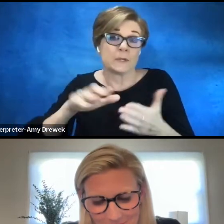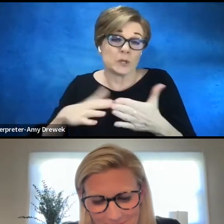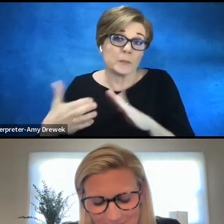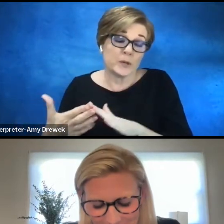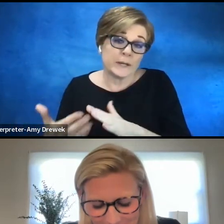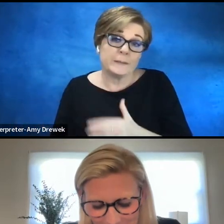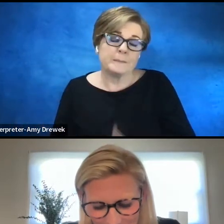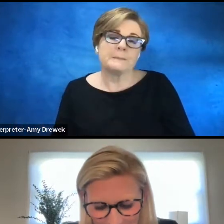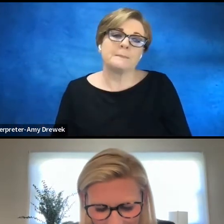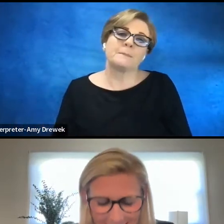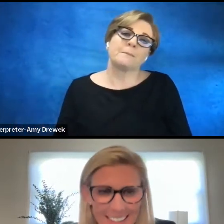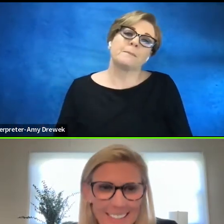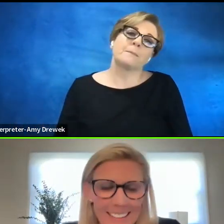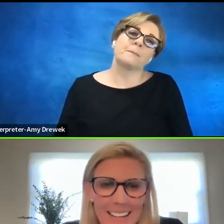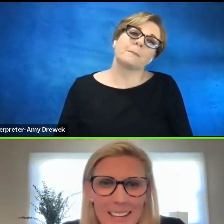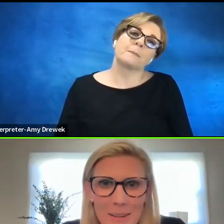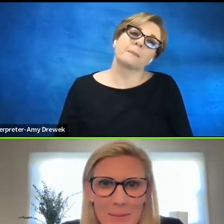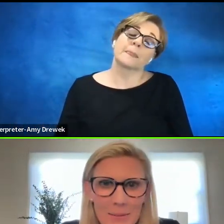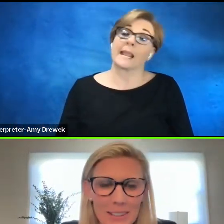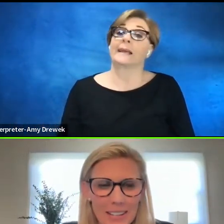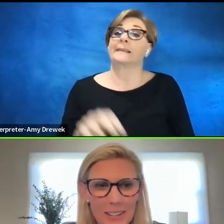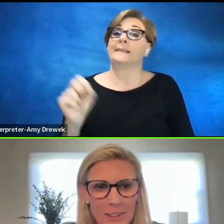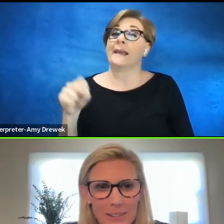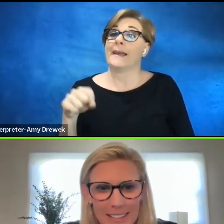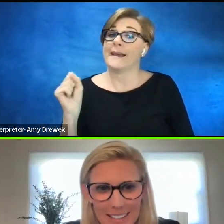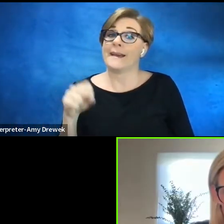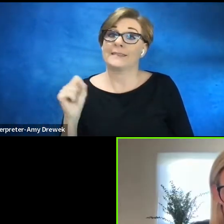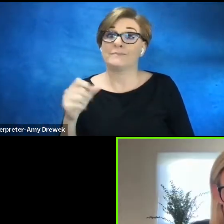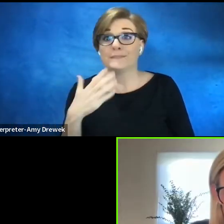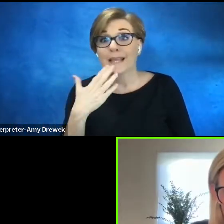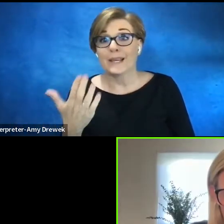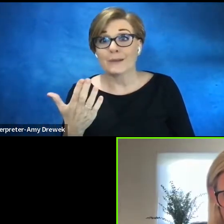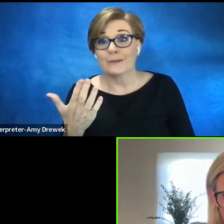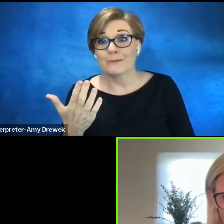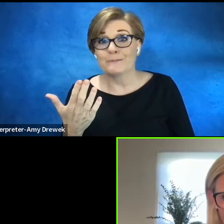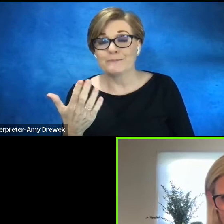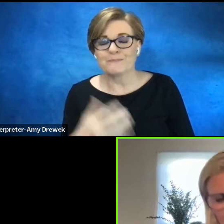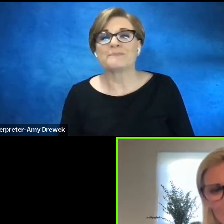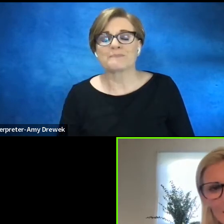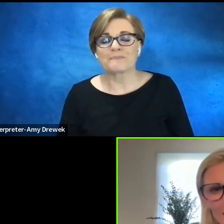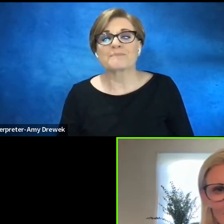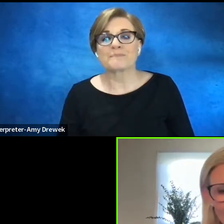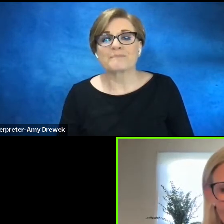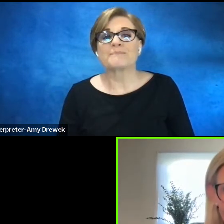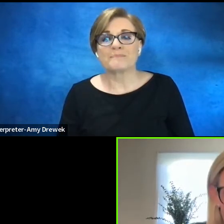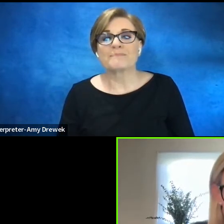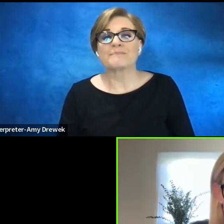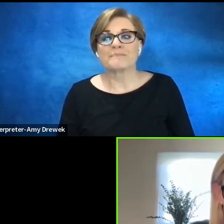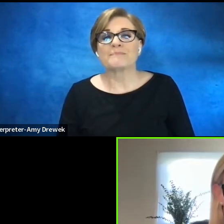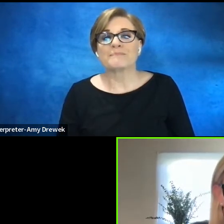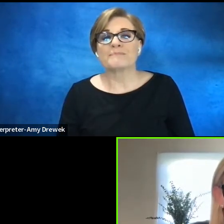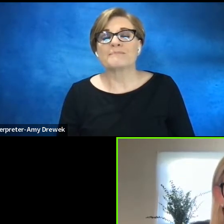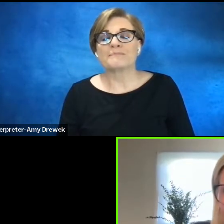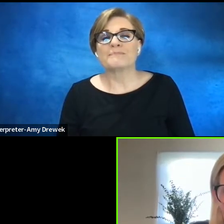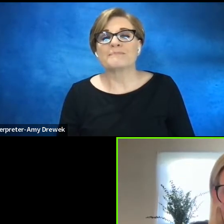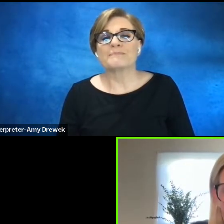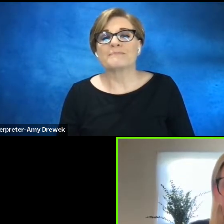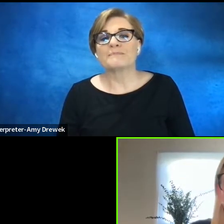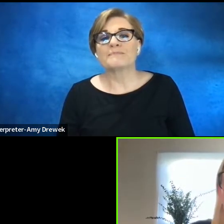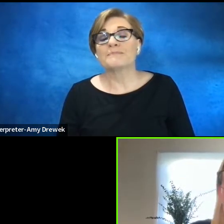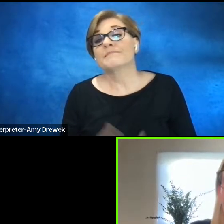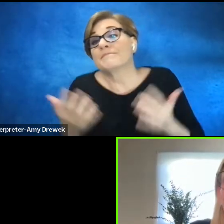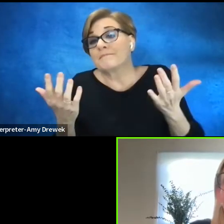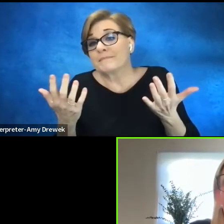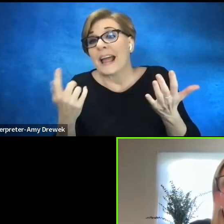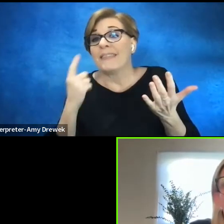community. Yeah, well, thank you. I think it is a good good thing that